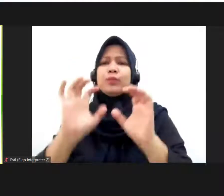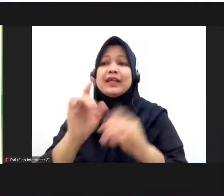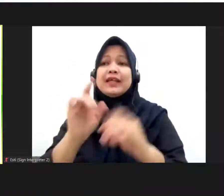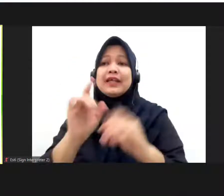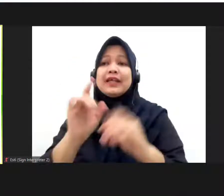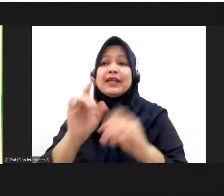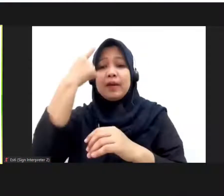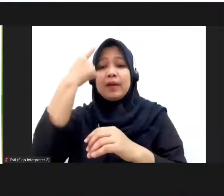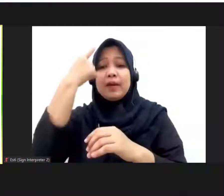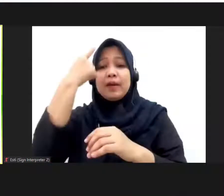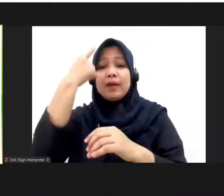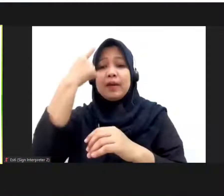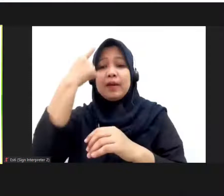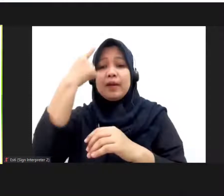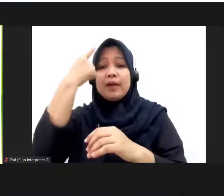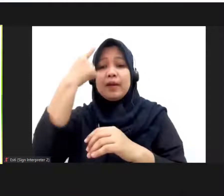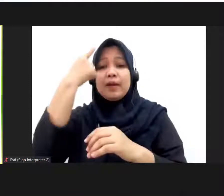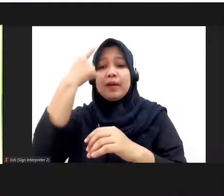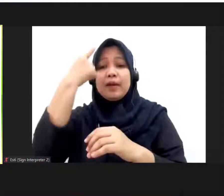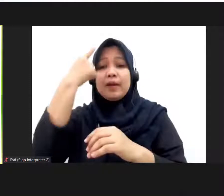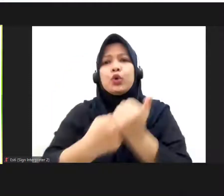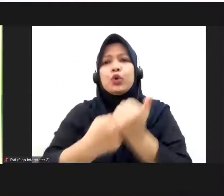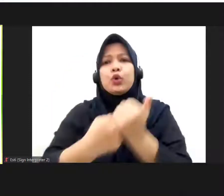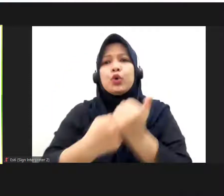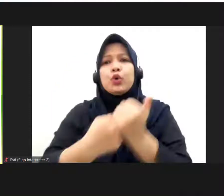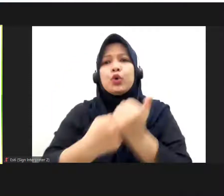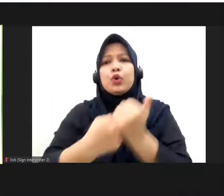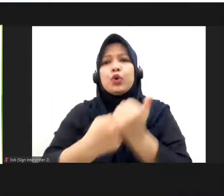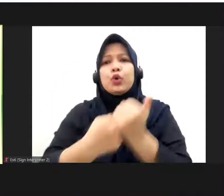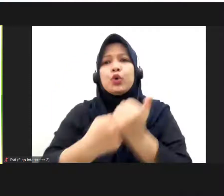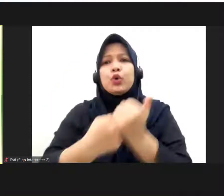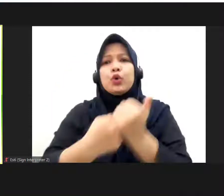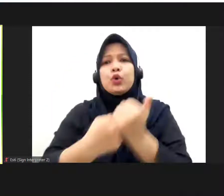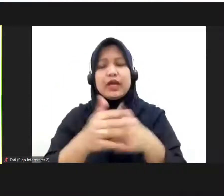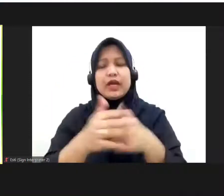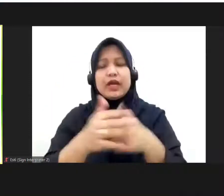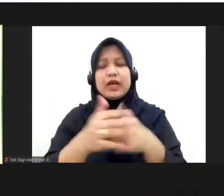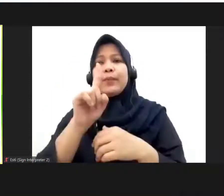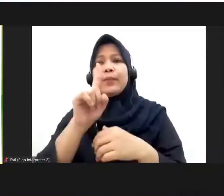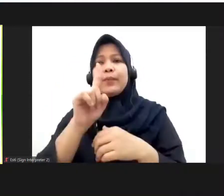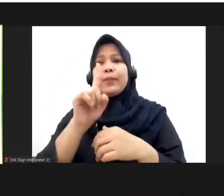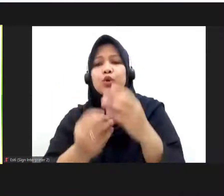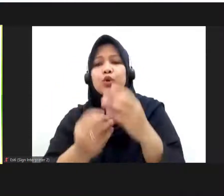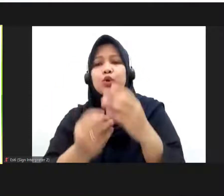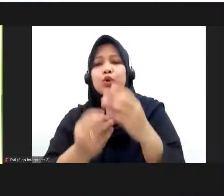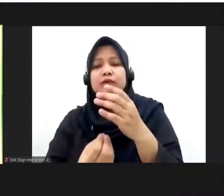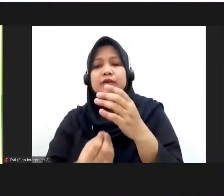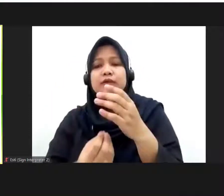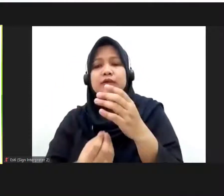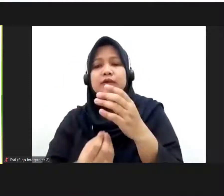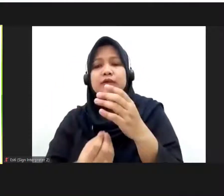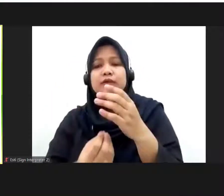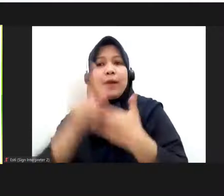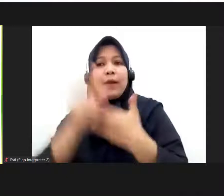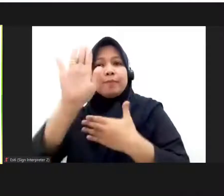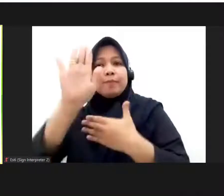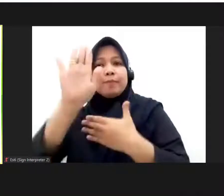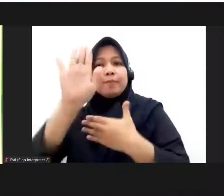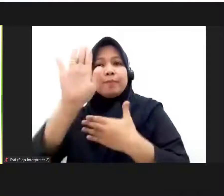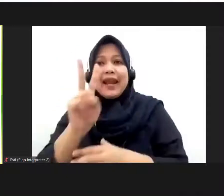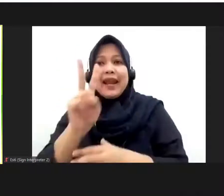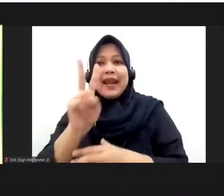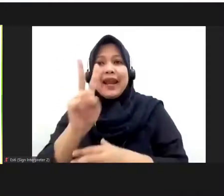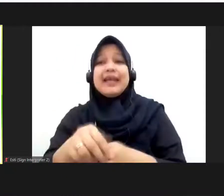in doing that feedback mechanism in order to improve the program. So one is advocacy,